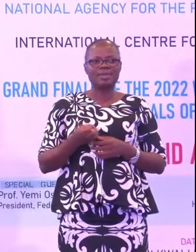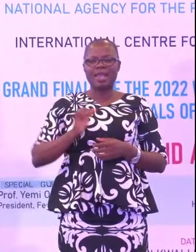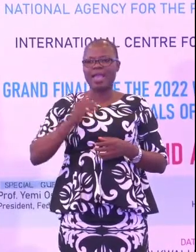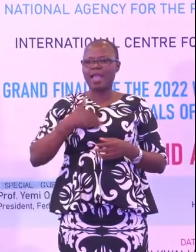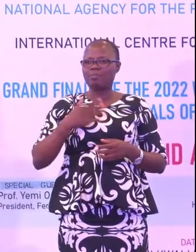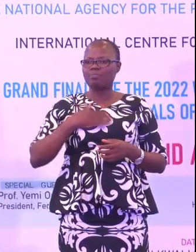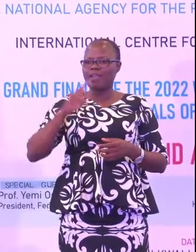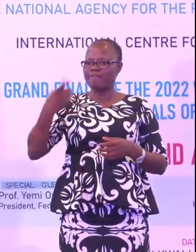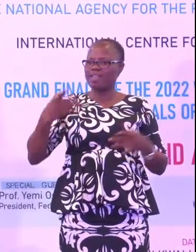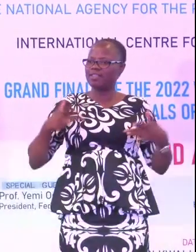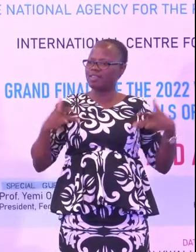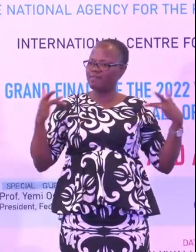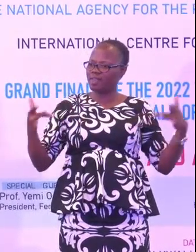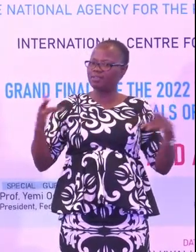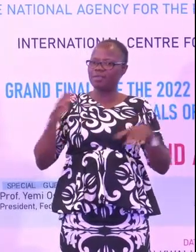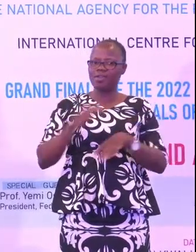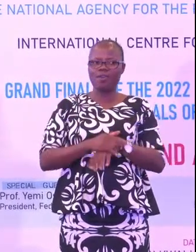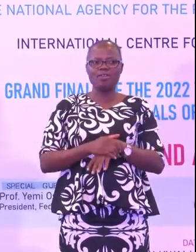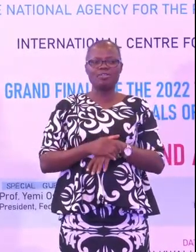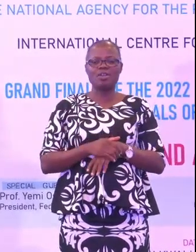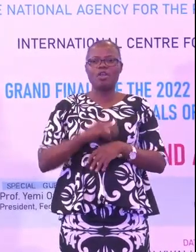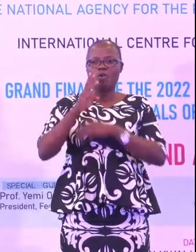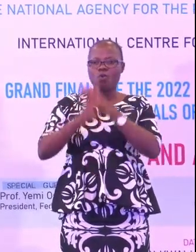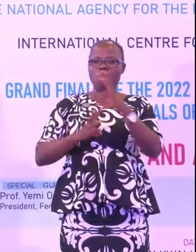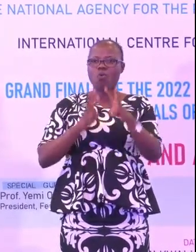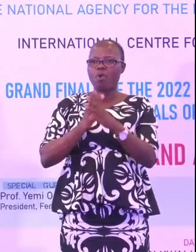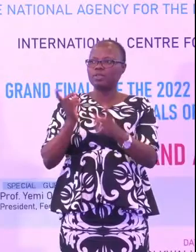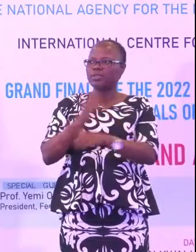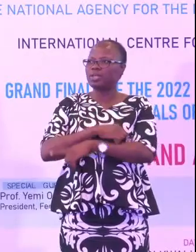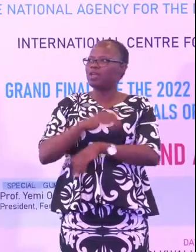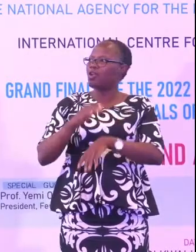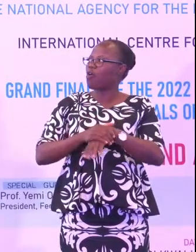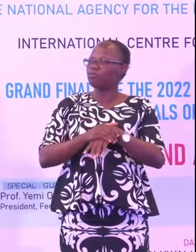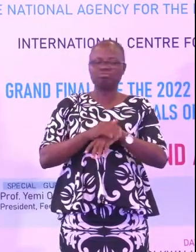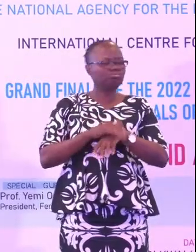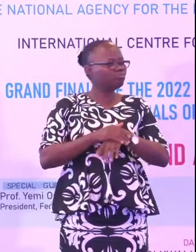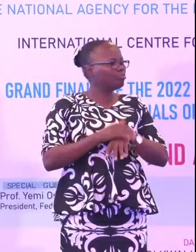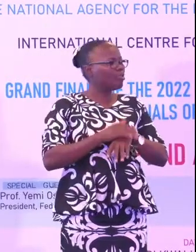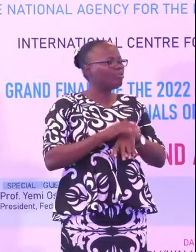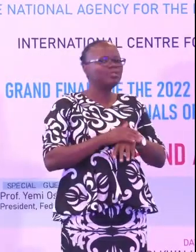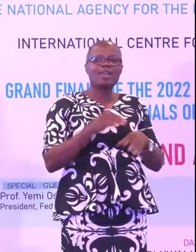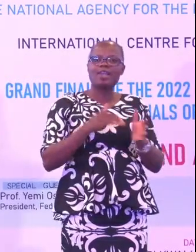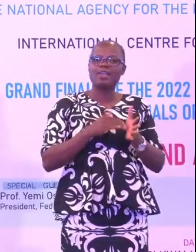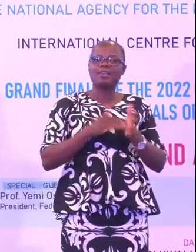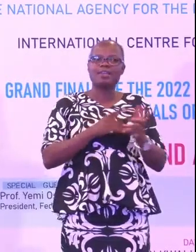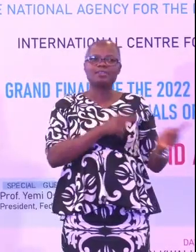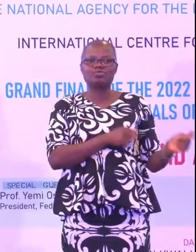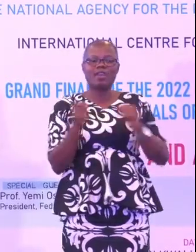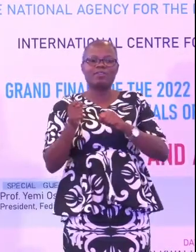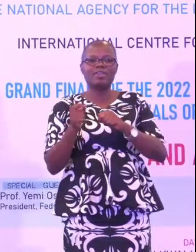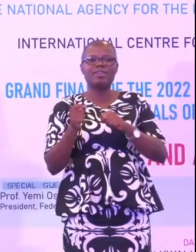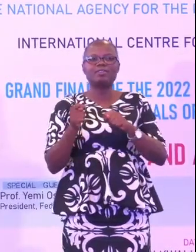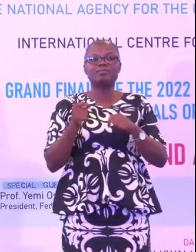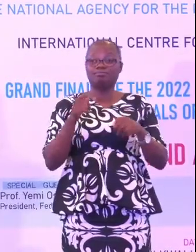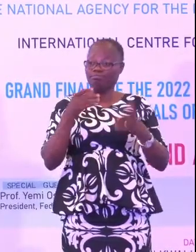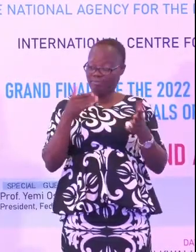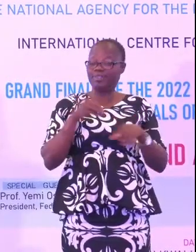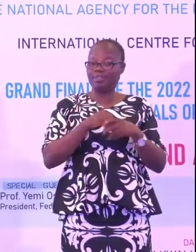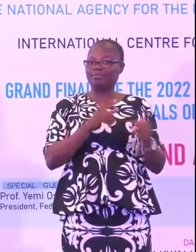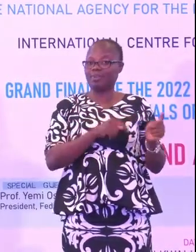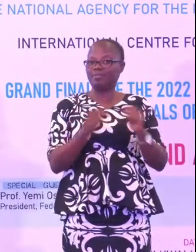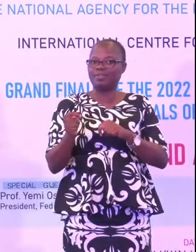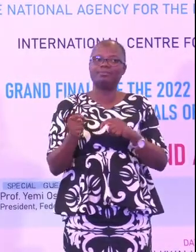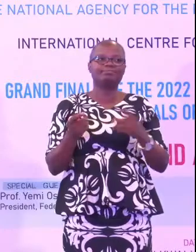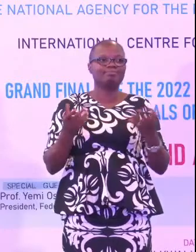first event on the World Day on against trafficking, human trafficking.